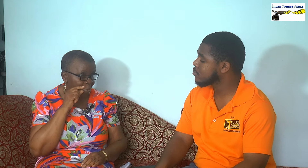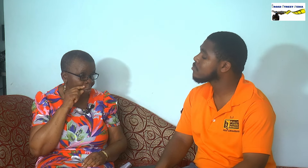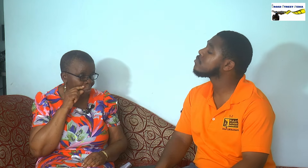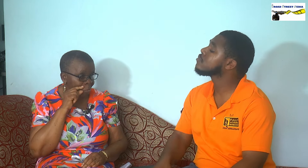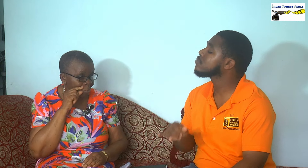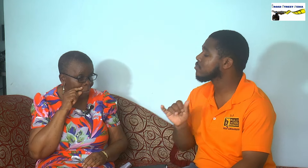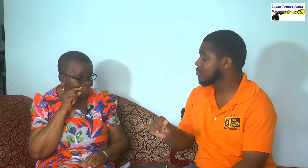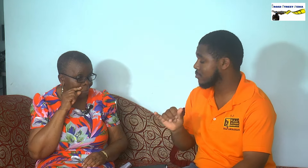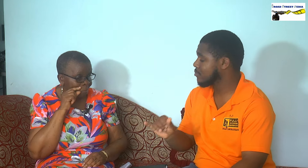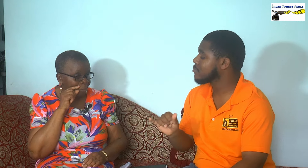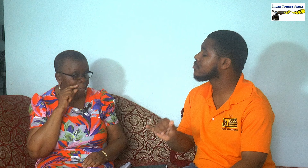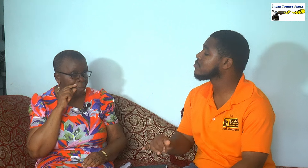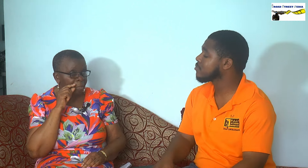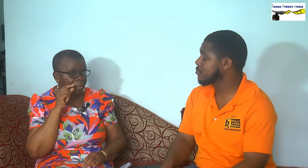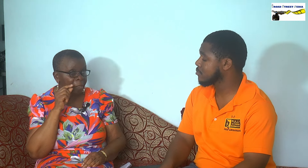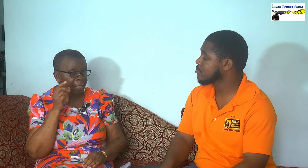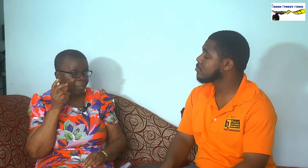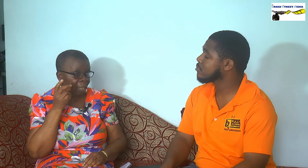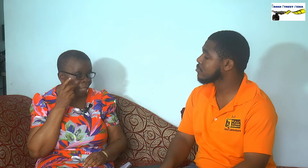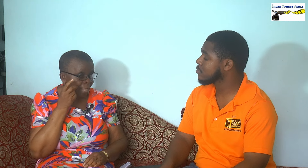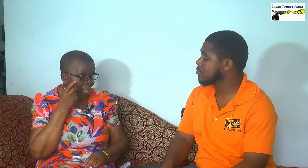Griffith. Okay. Danielle.